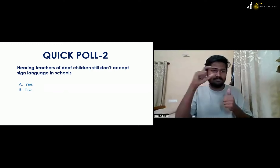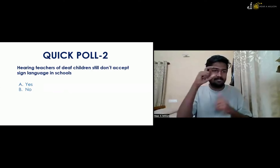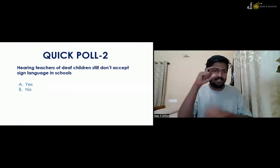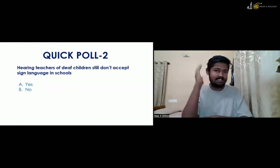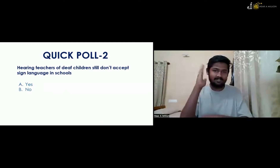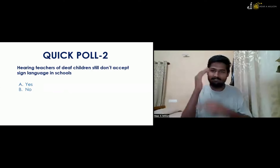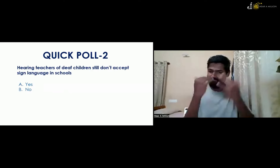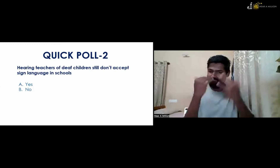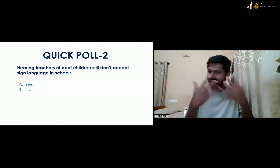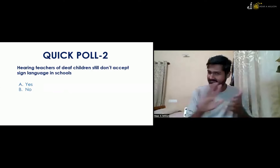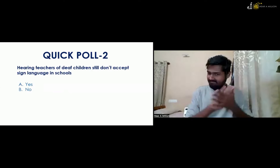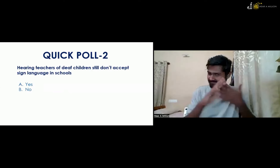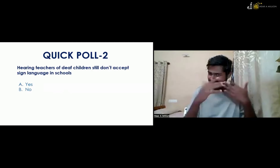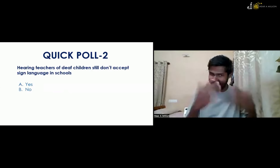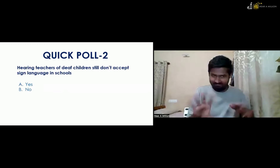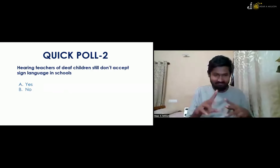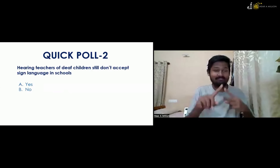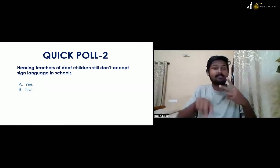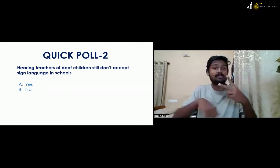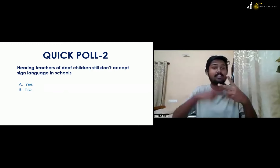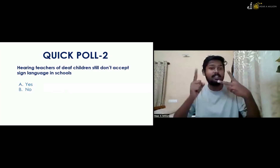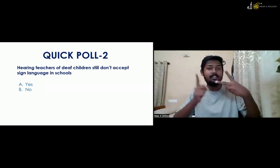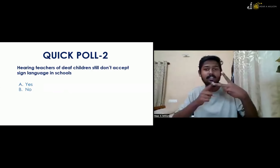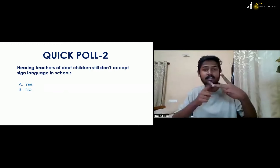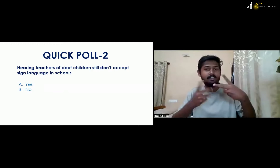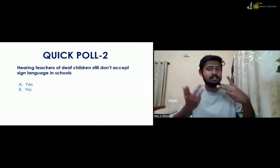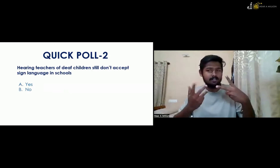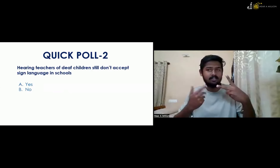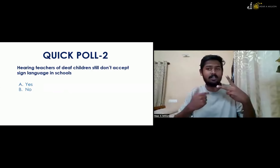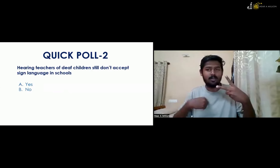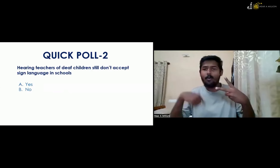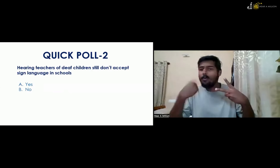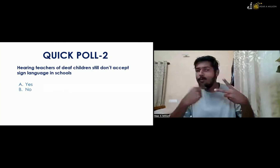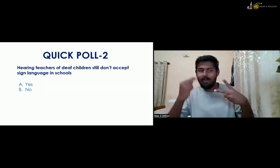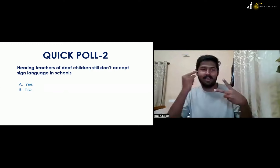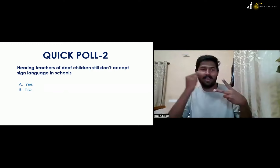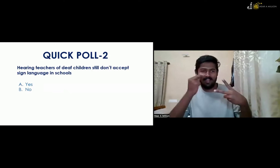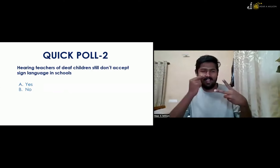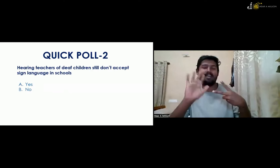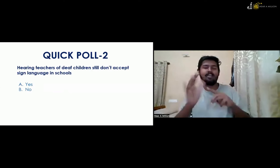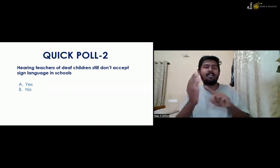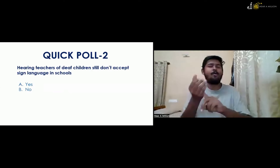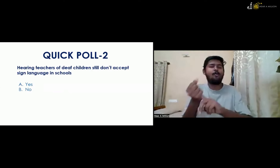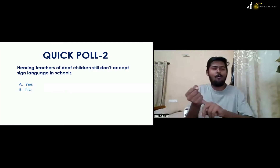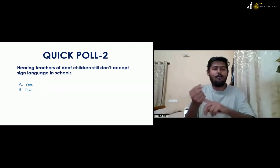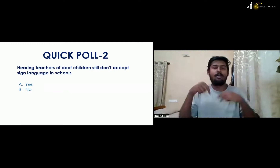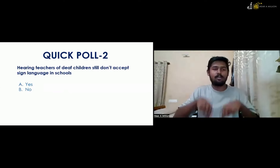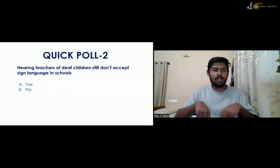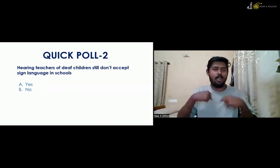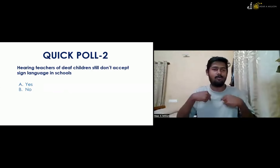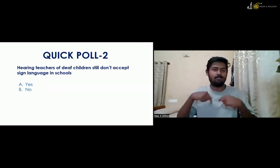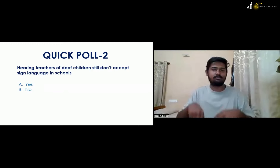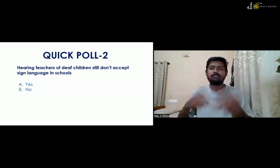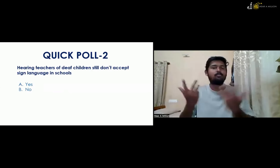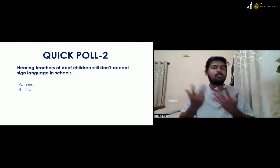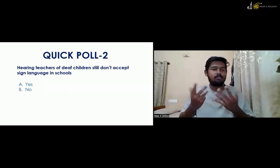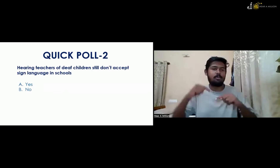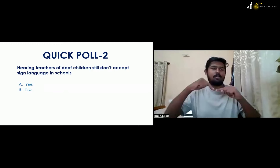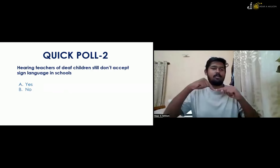so, hello everyone. We can see that we have just heard this Mr. Sivaji's presentation, and now we will be having